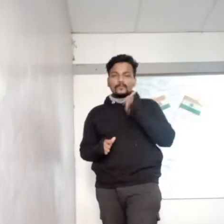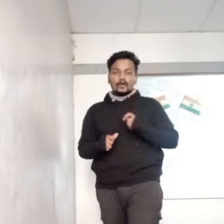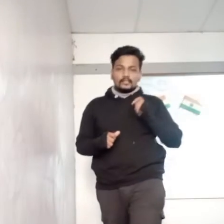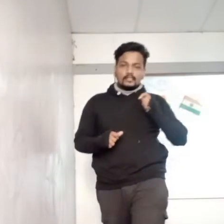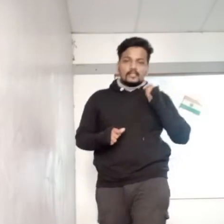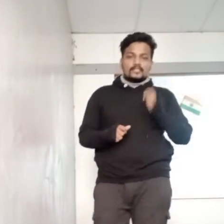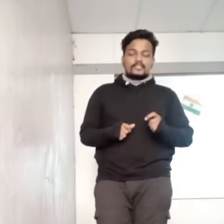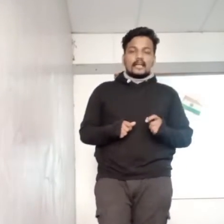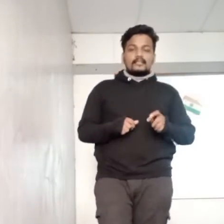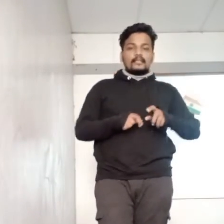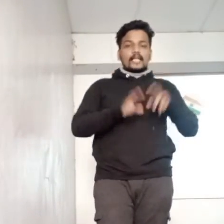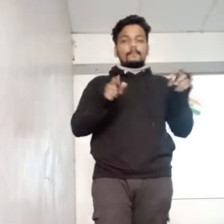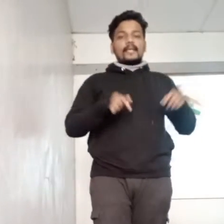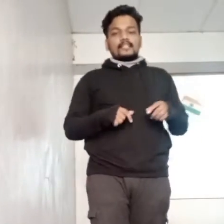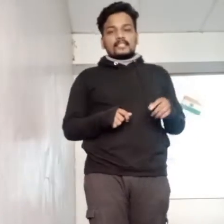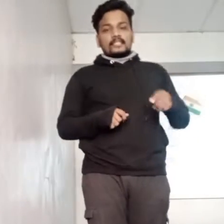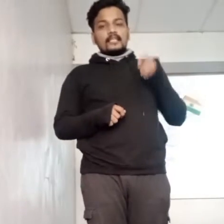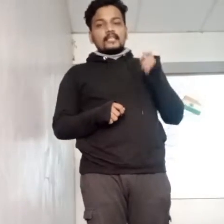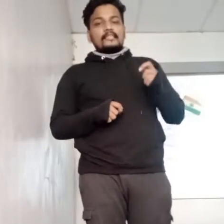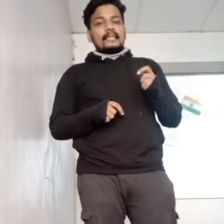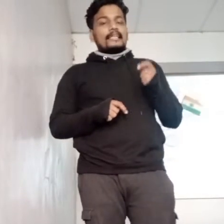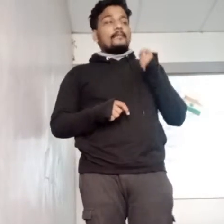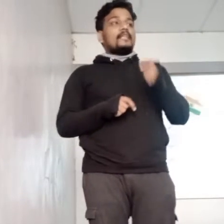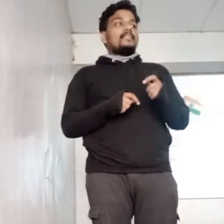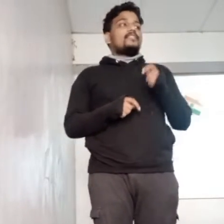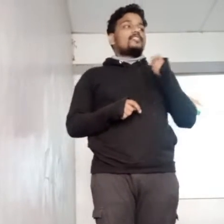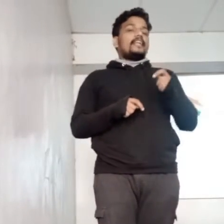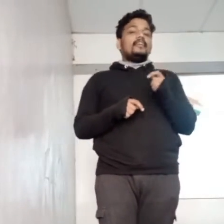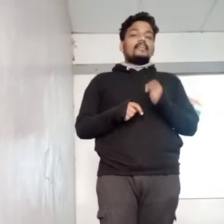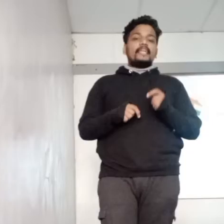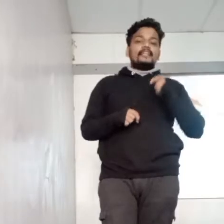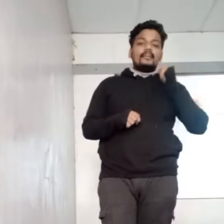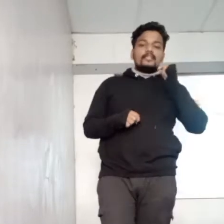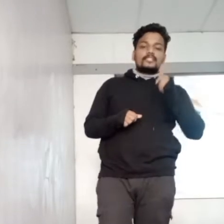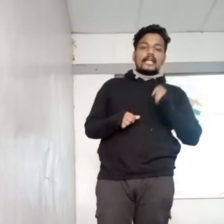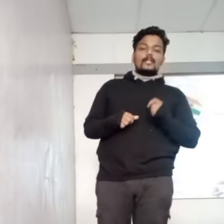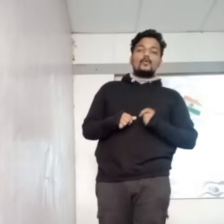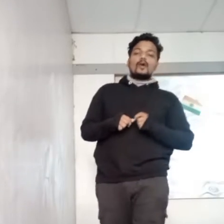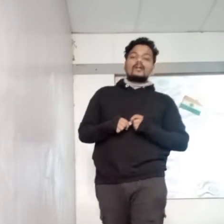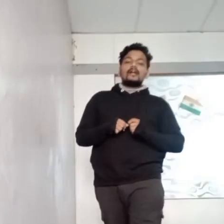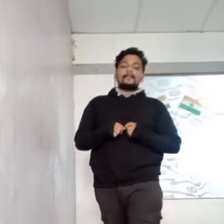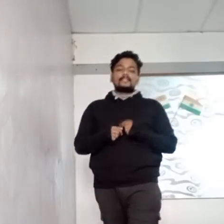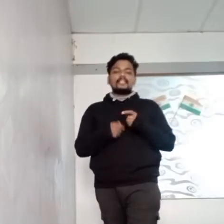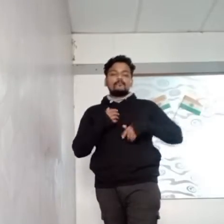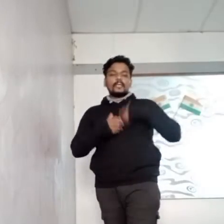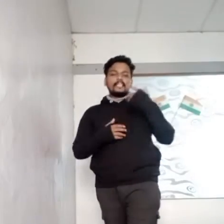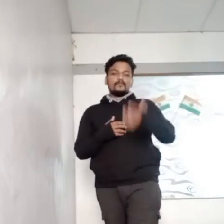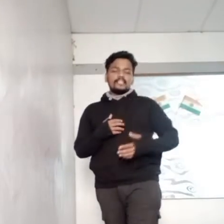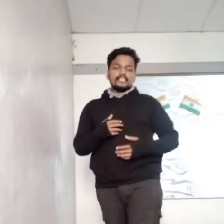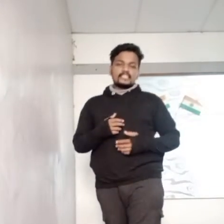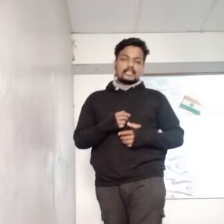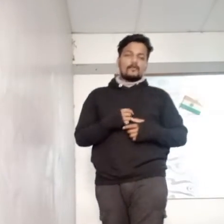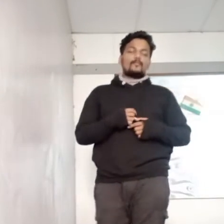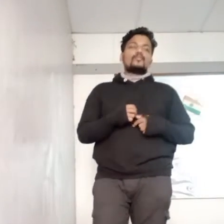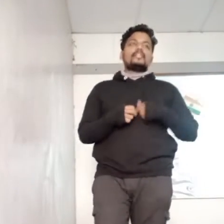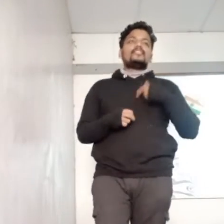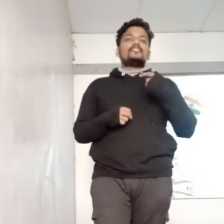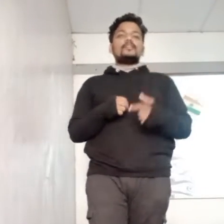dot start and parenthesis. That time that thread get start to work. After that we are giving a next command for that